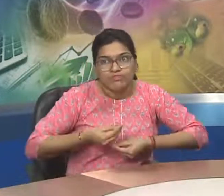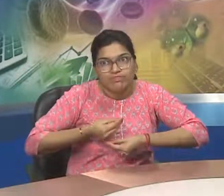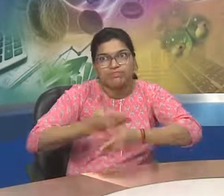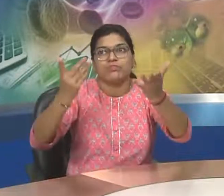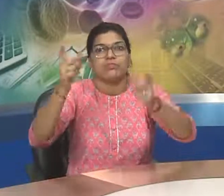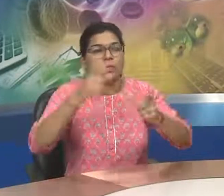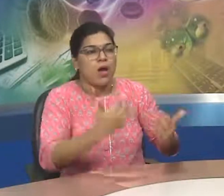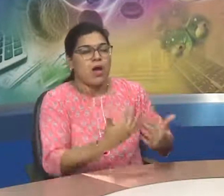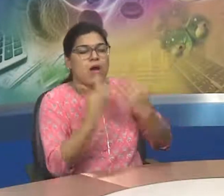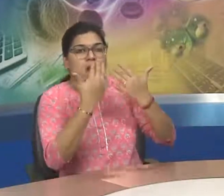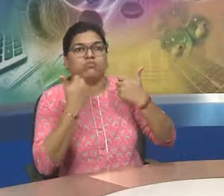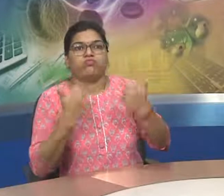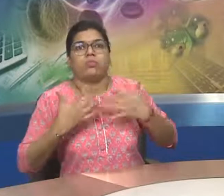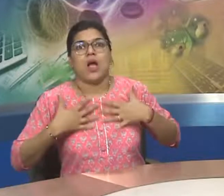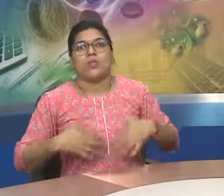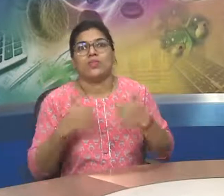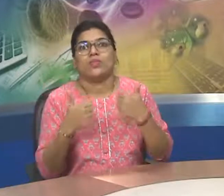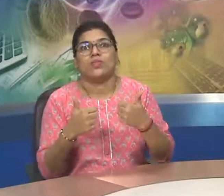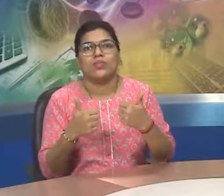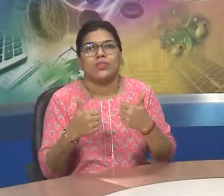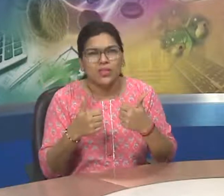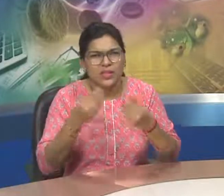oxygen and removing